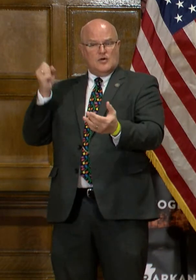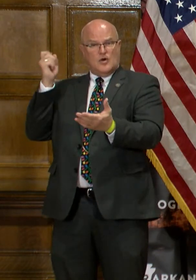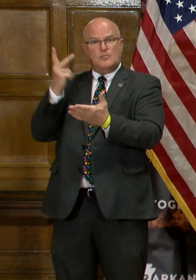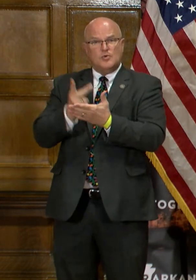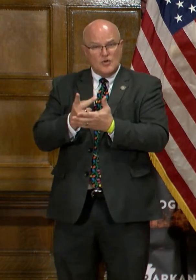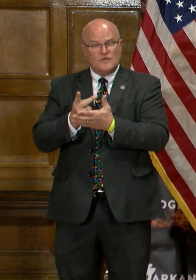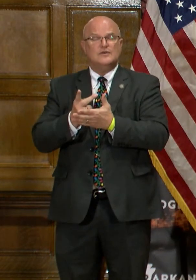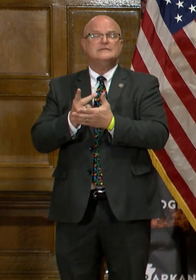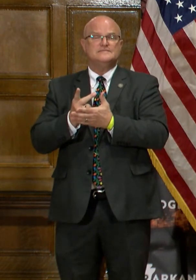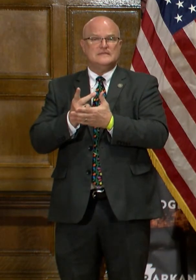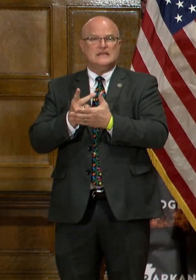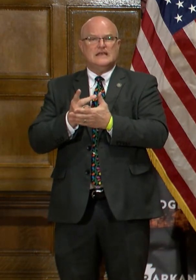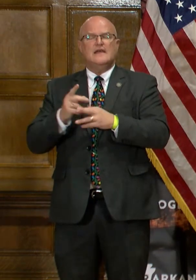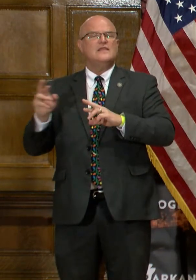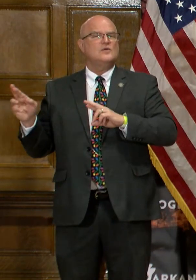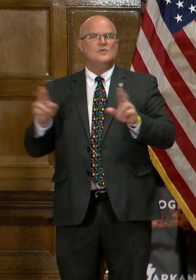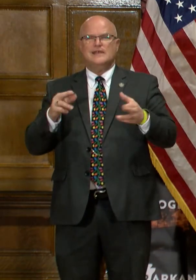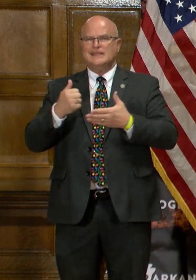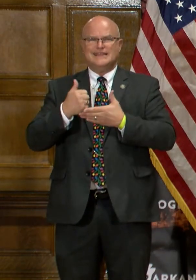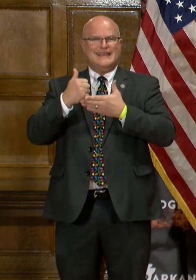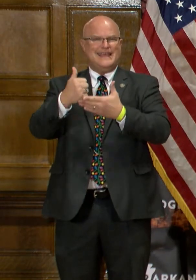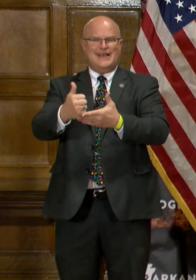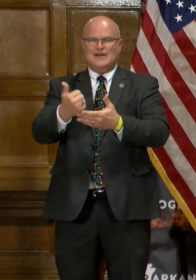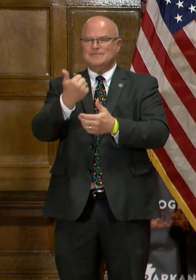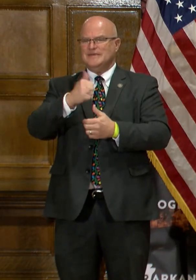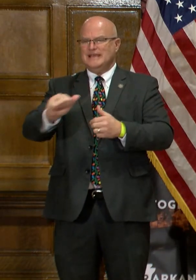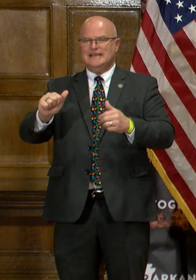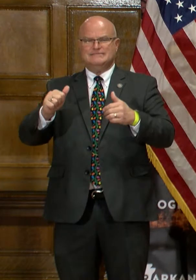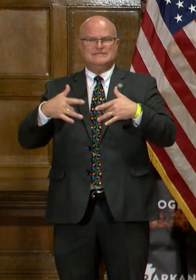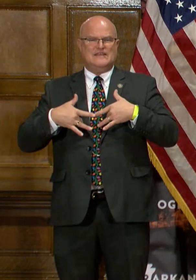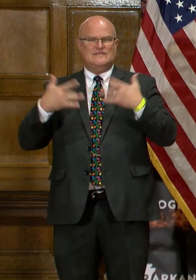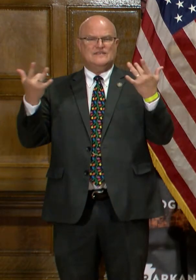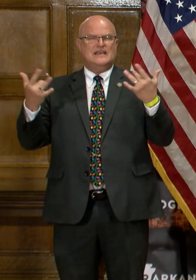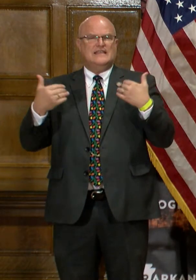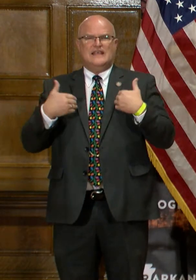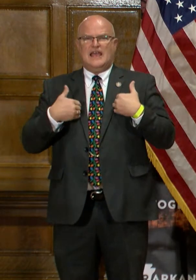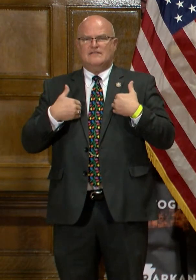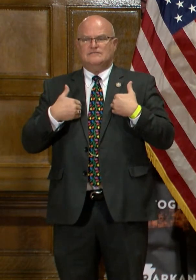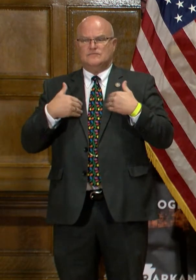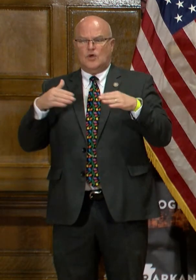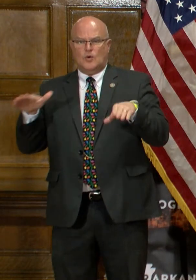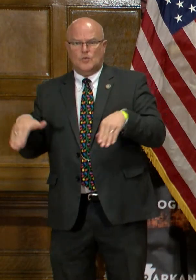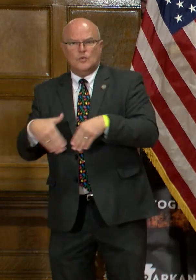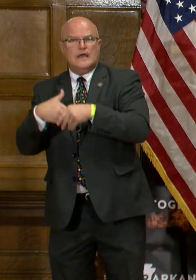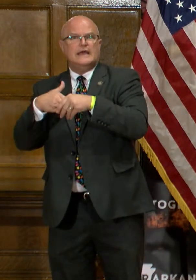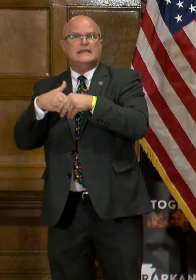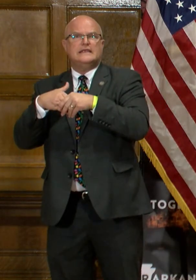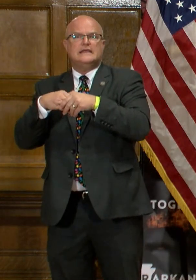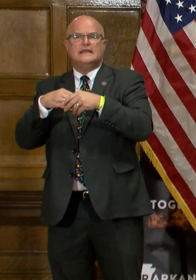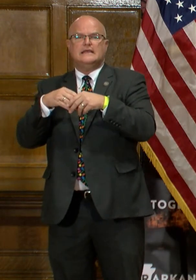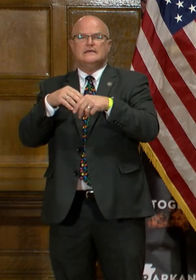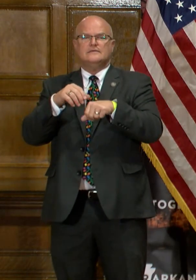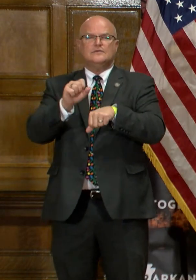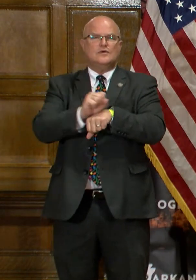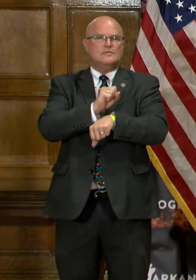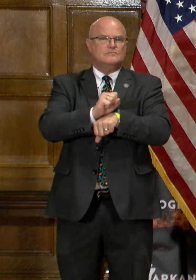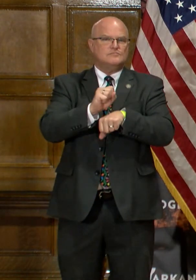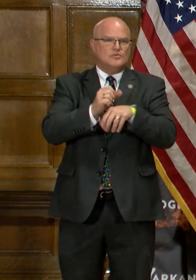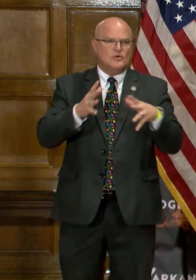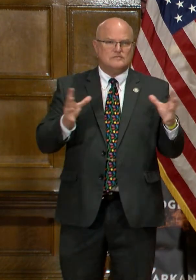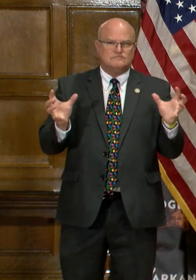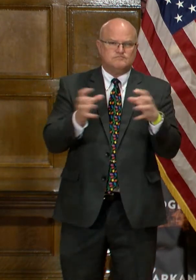approval, they stand ready to help in the event that there's a wedding or an event that there's an employer